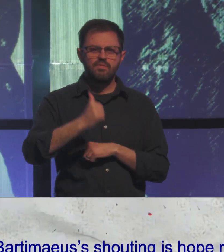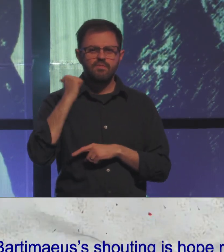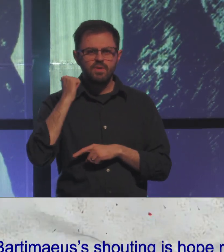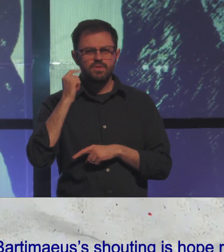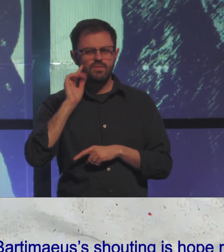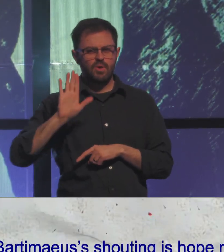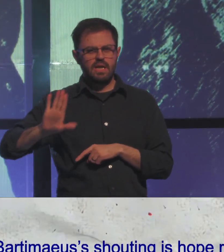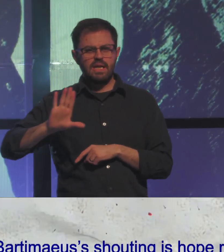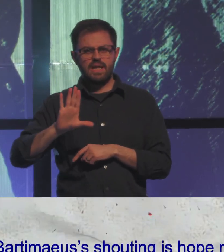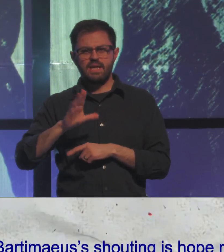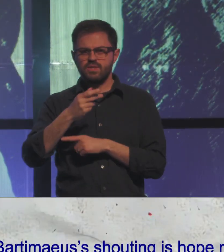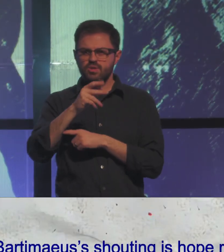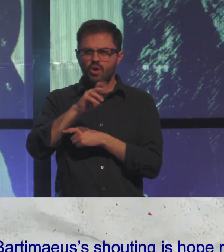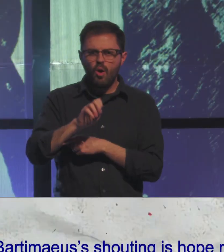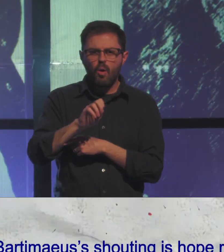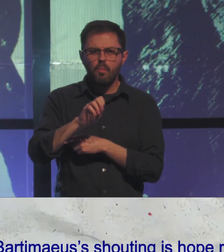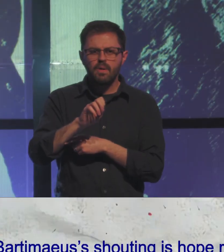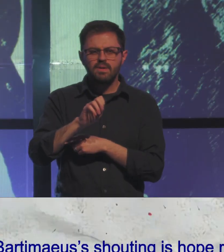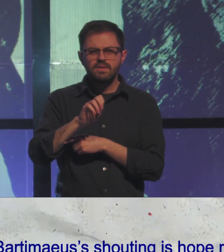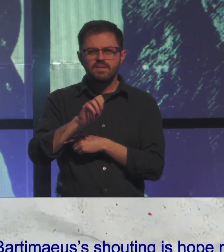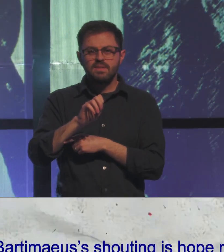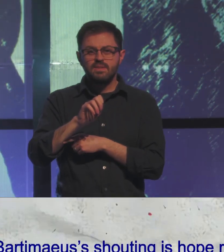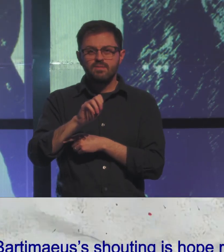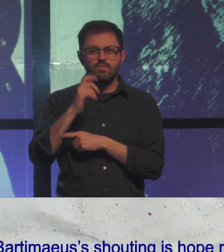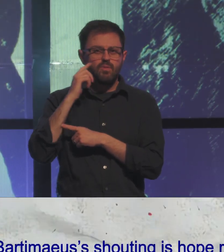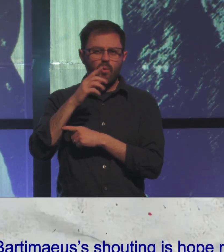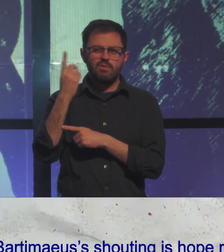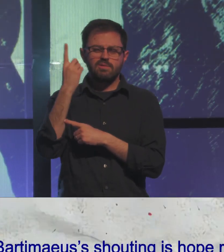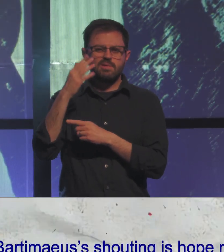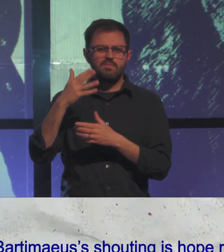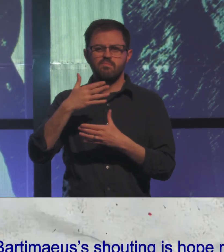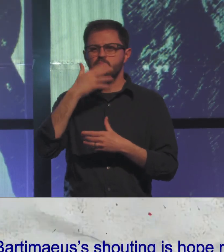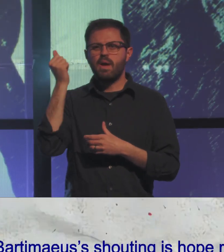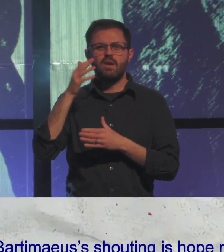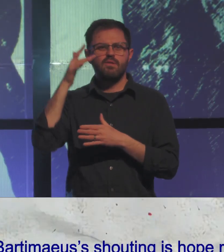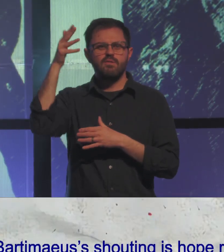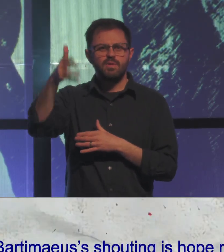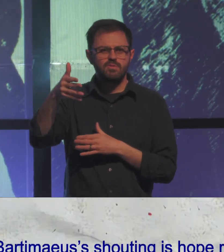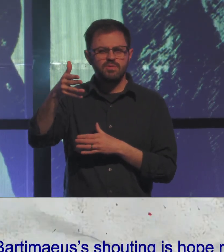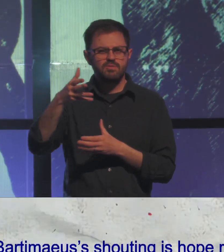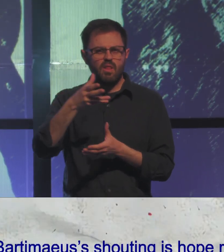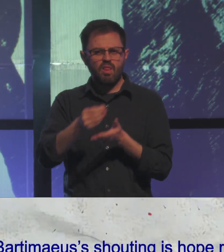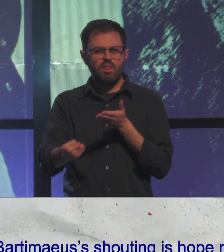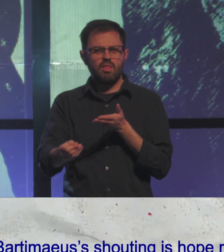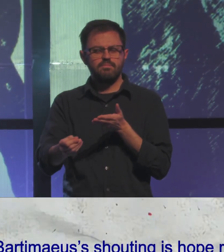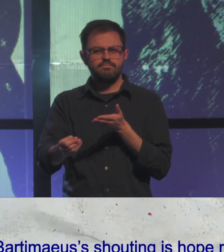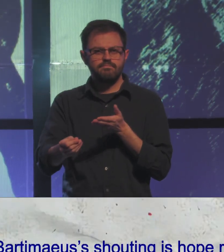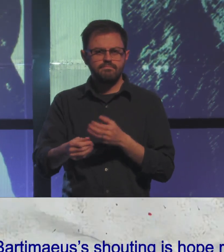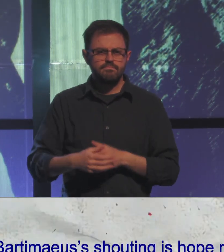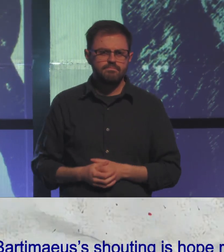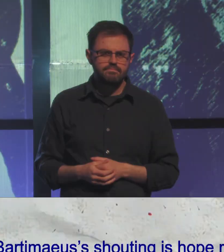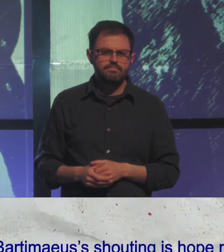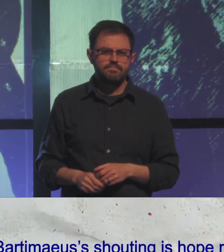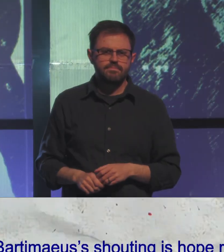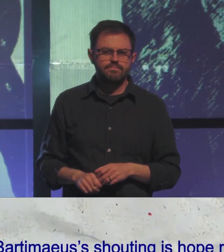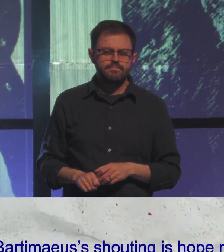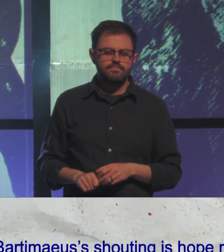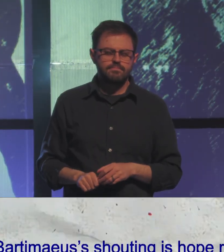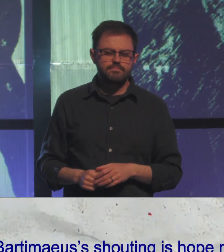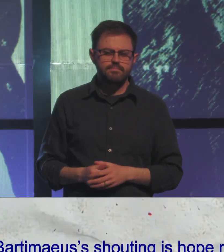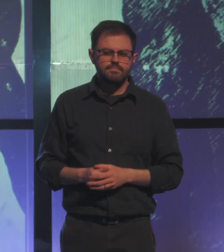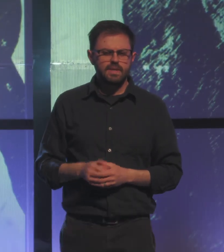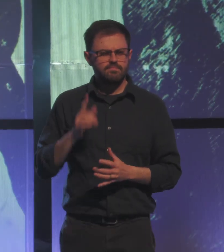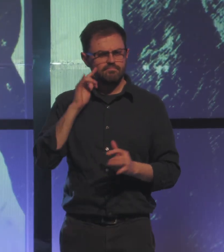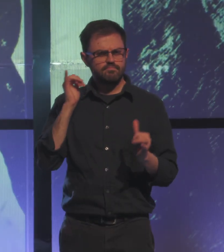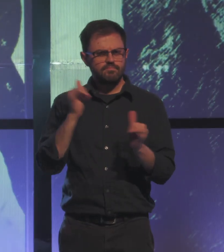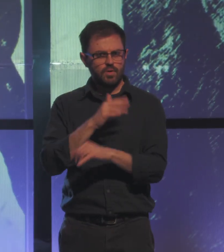the hope that there is something more, that this is not all that he is to die. And the irony in this